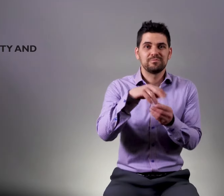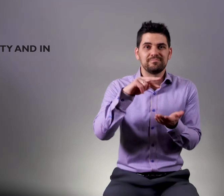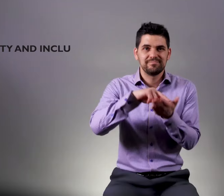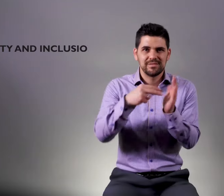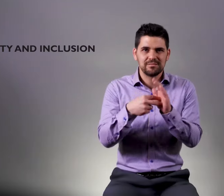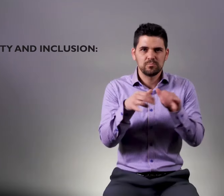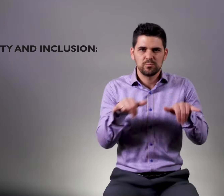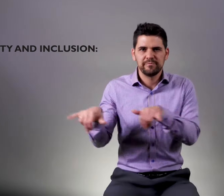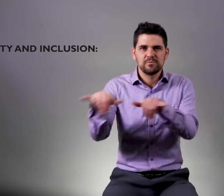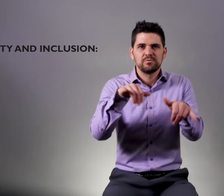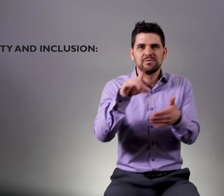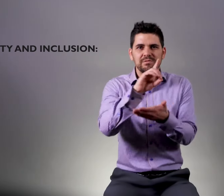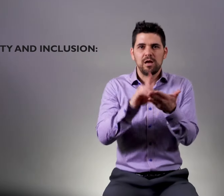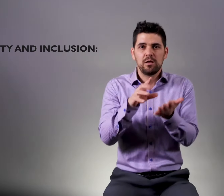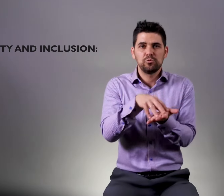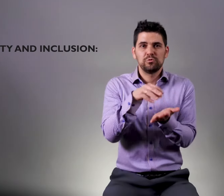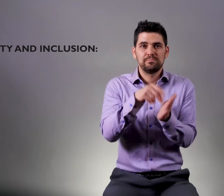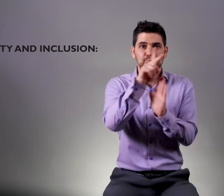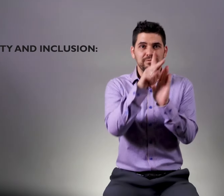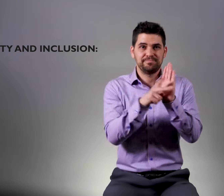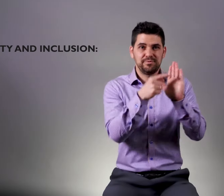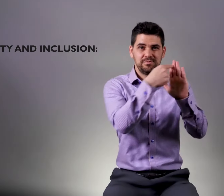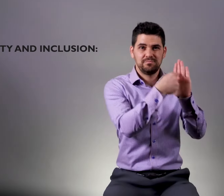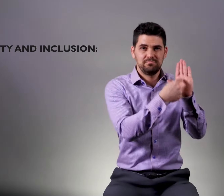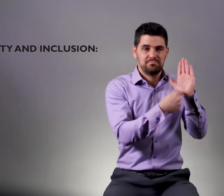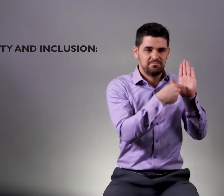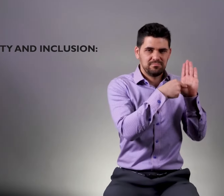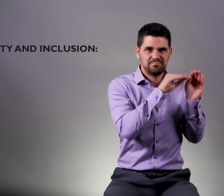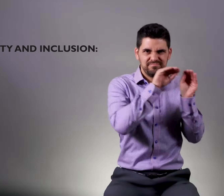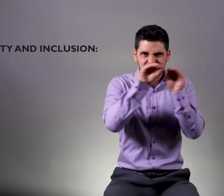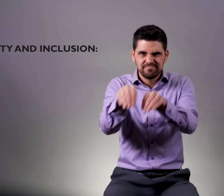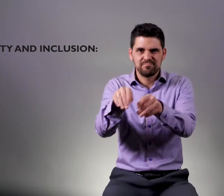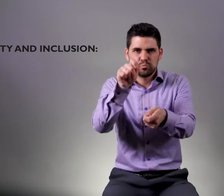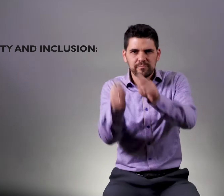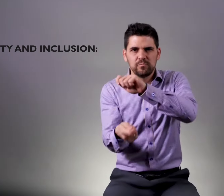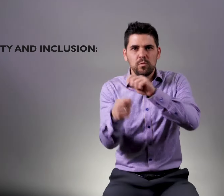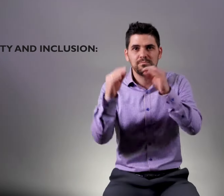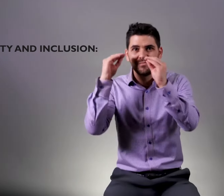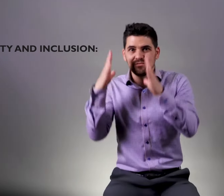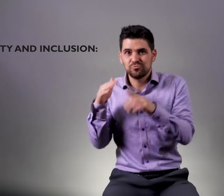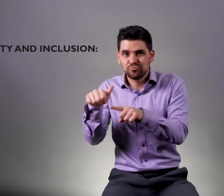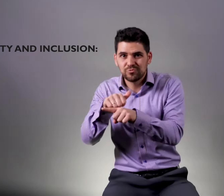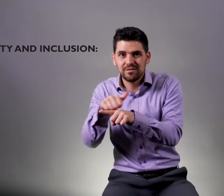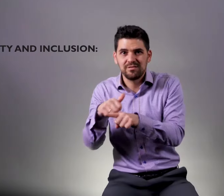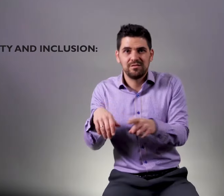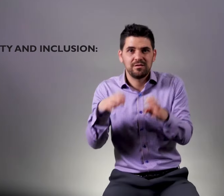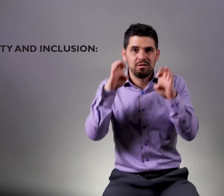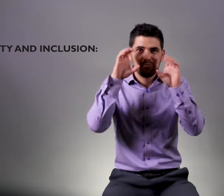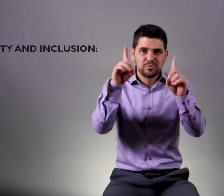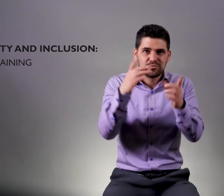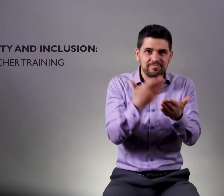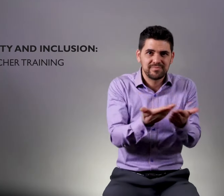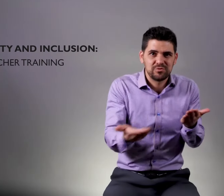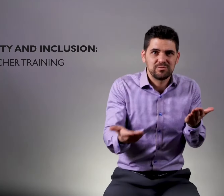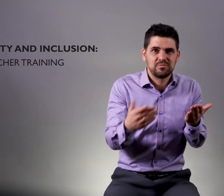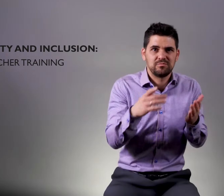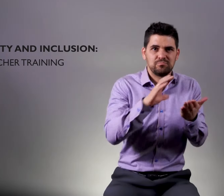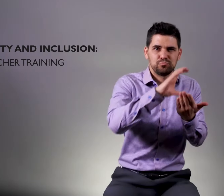inclusion means putting into practice universal design for learning principles. We're actually putting that towards reforming teacher